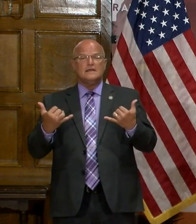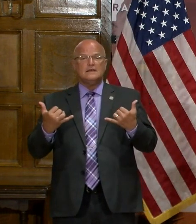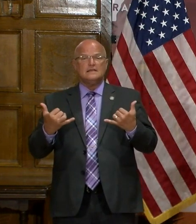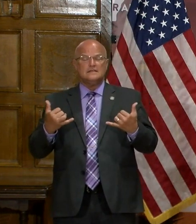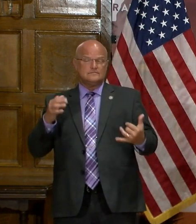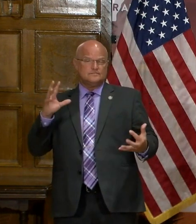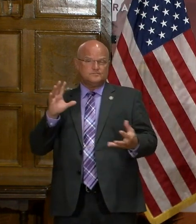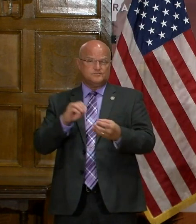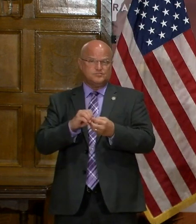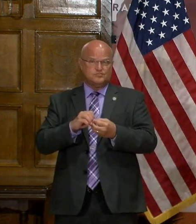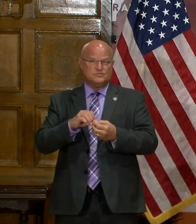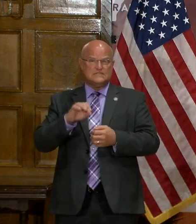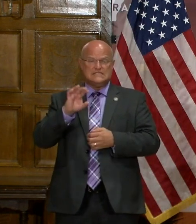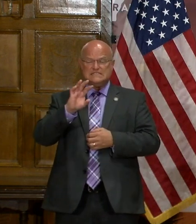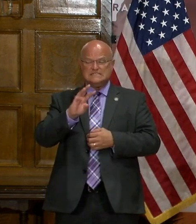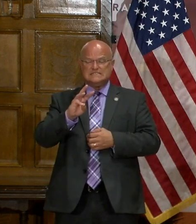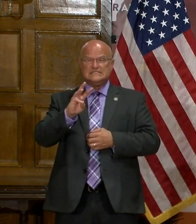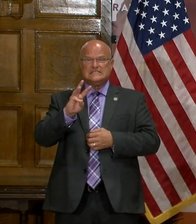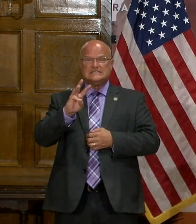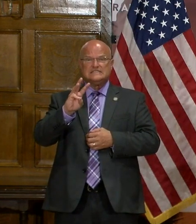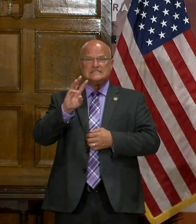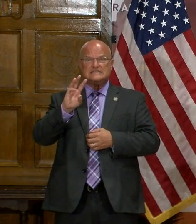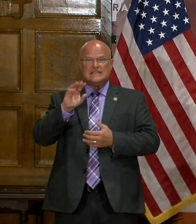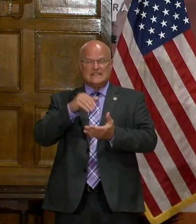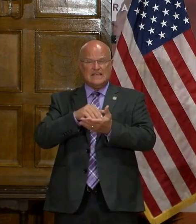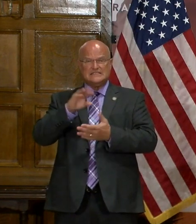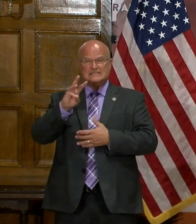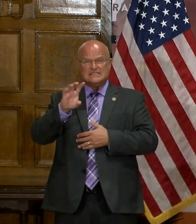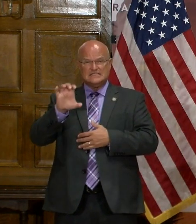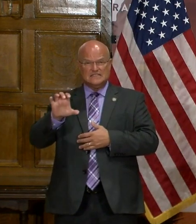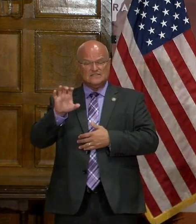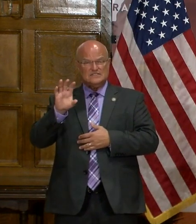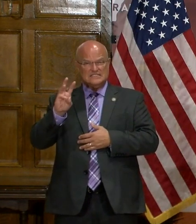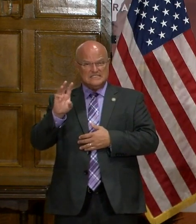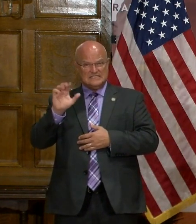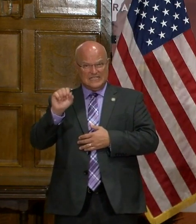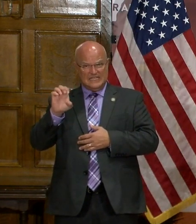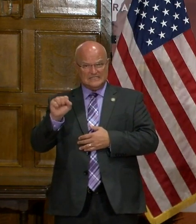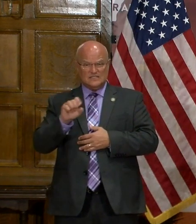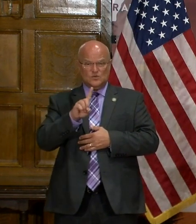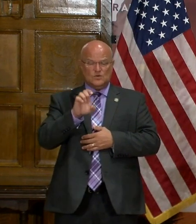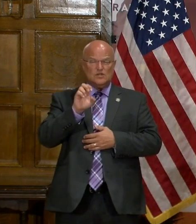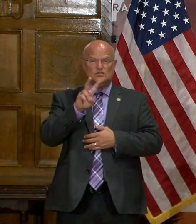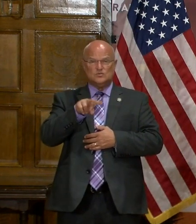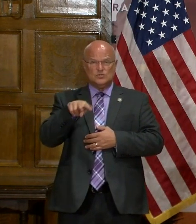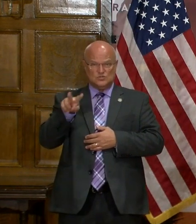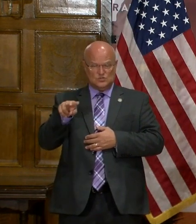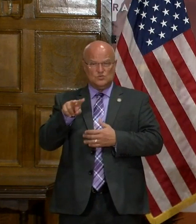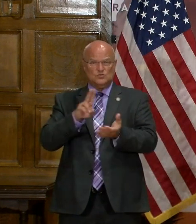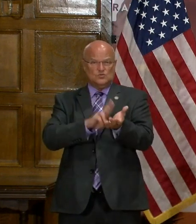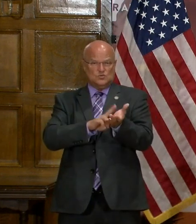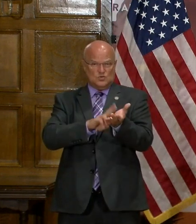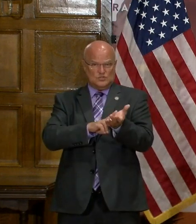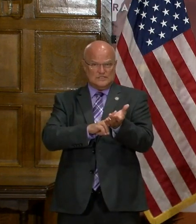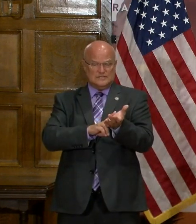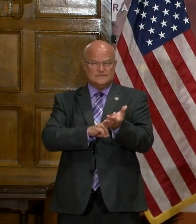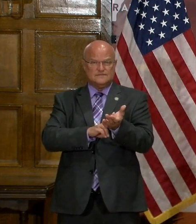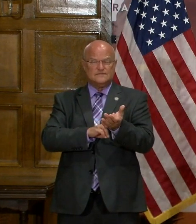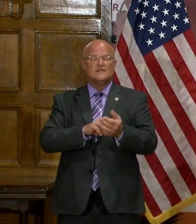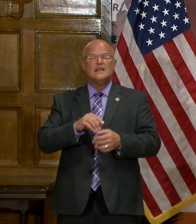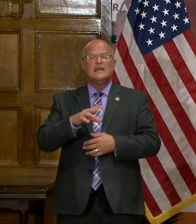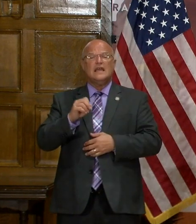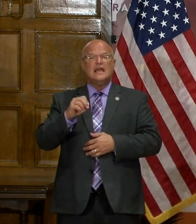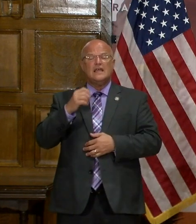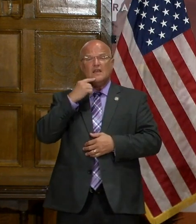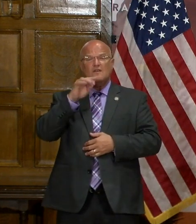This is comprised of 606 community cases and 122 nursing cases. As